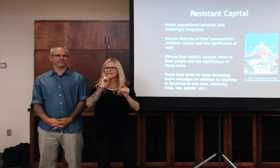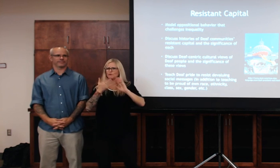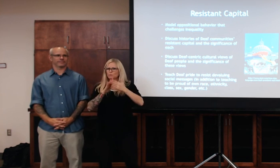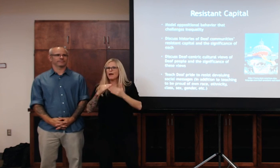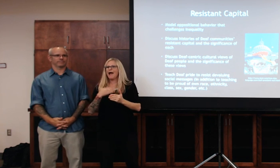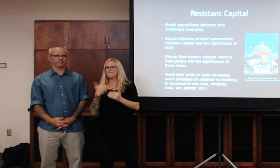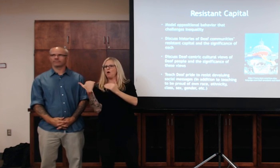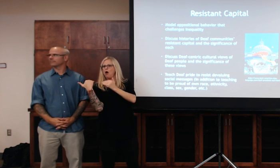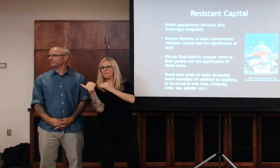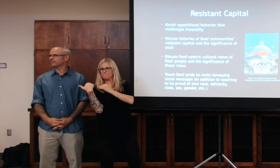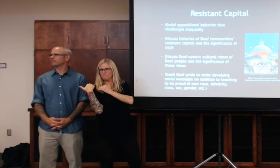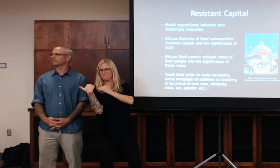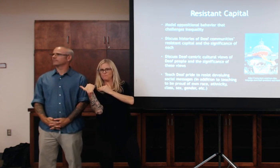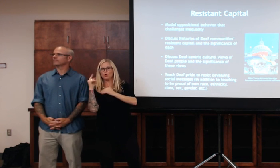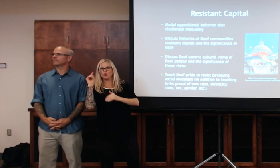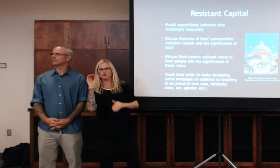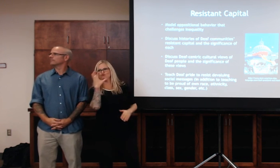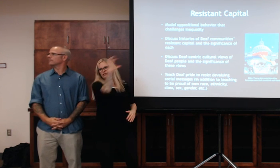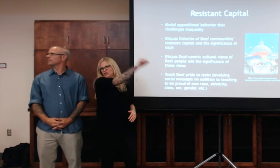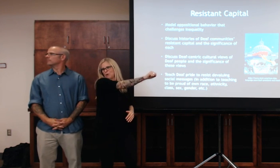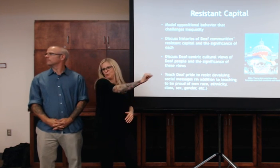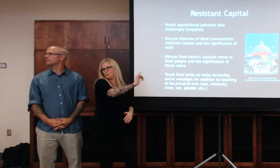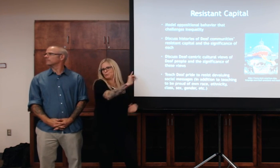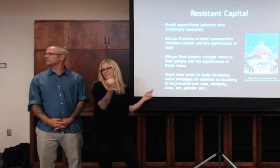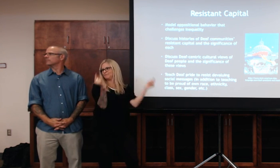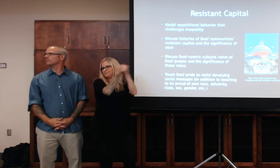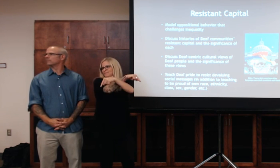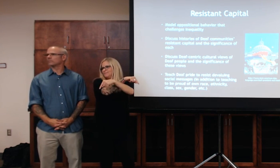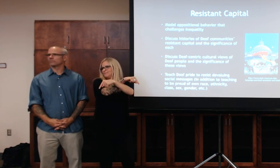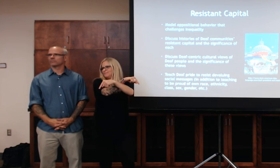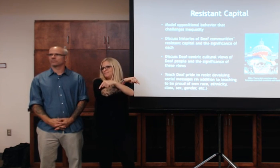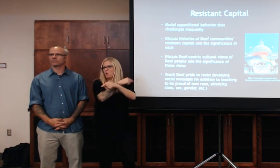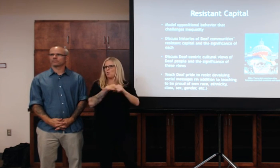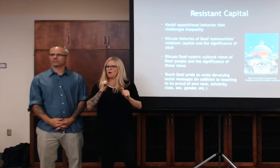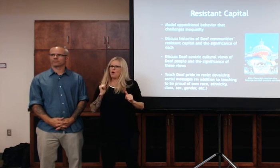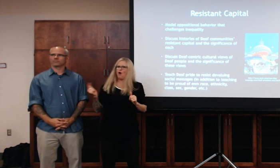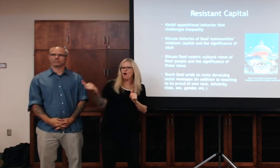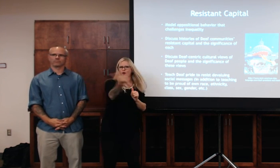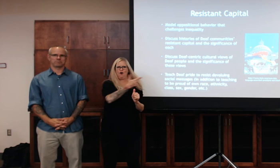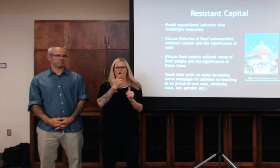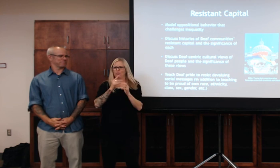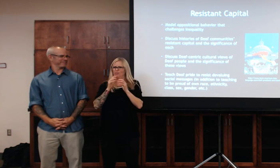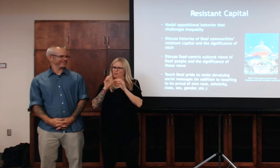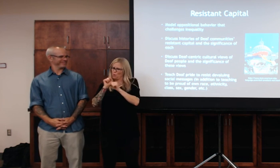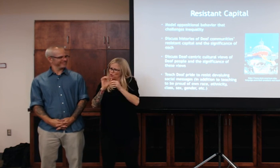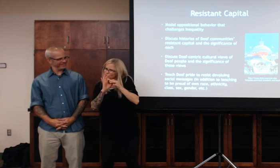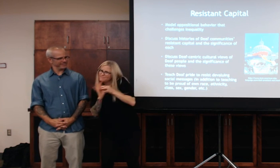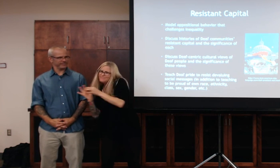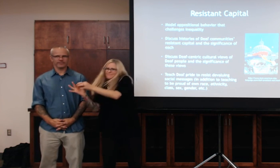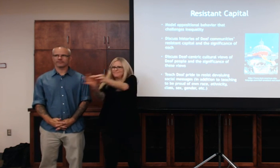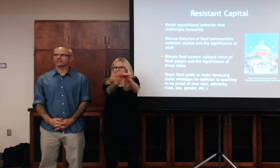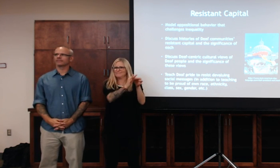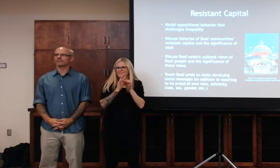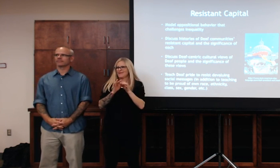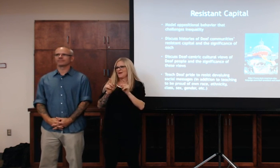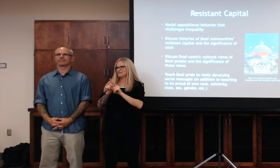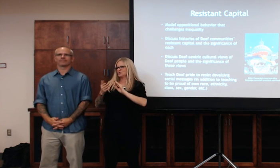And individuals who want to reach out to deaf communities have the obligation as well. We all need to work together as a